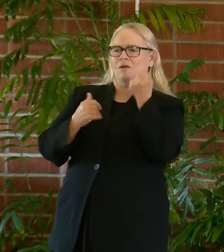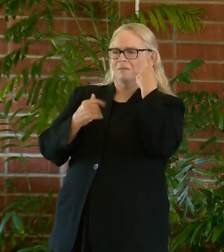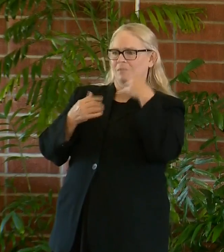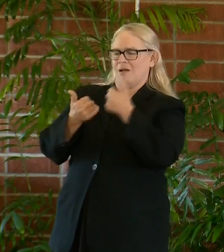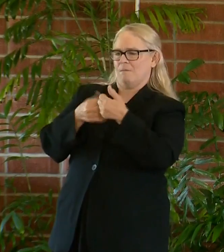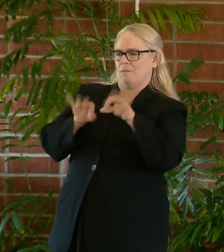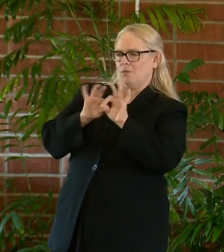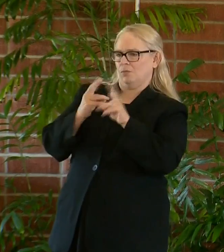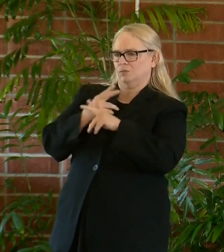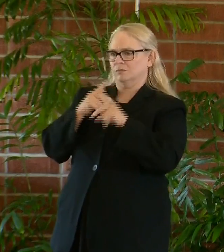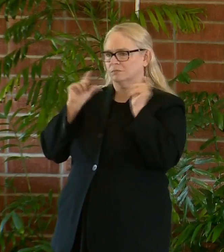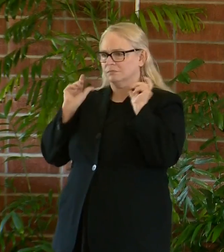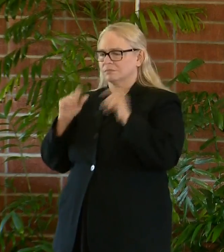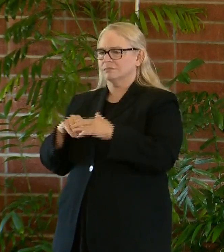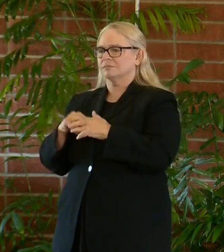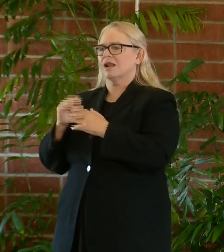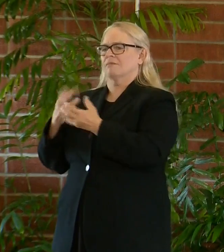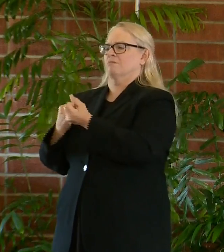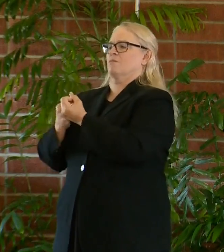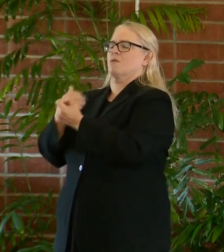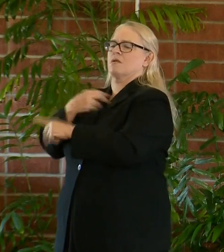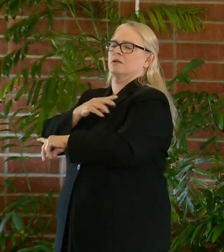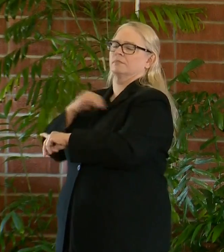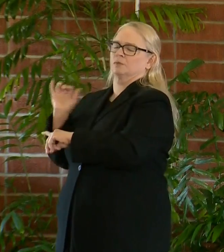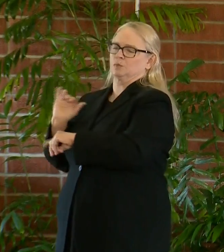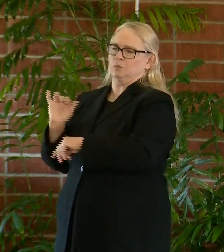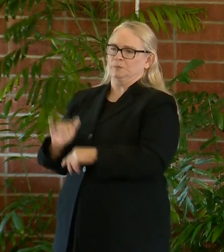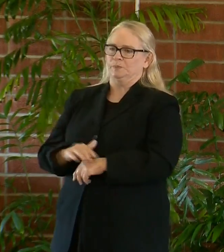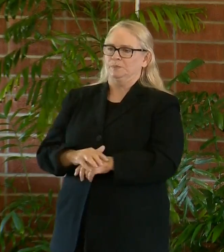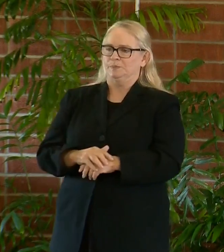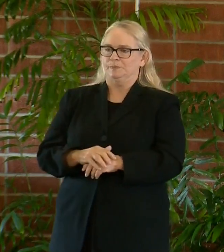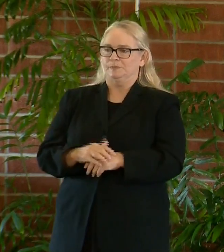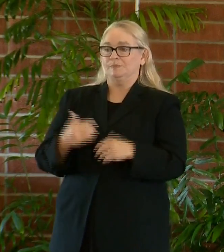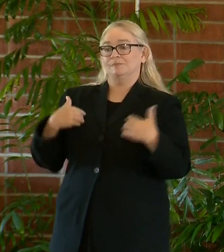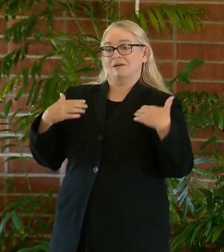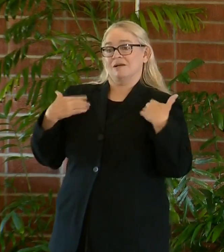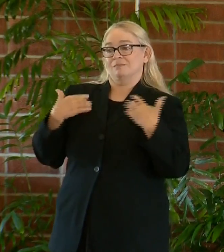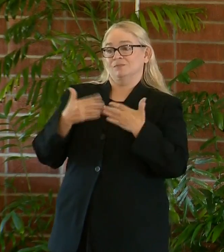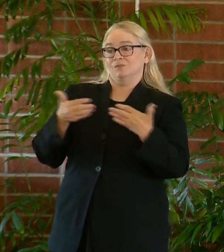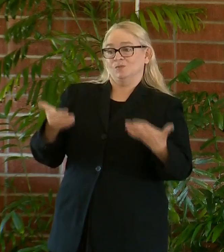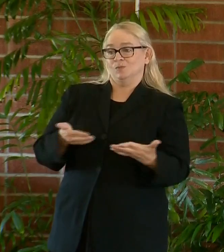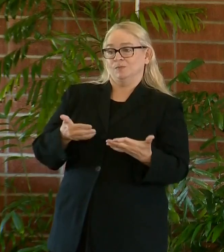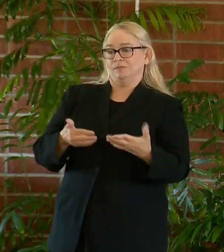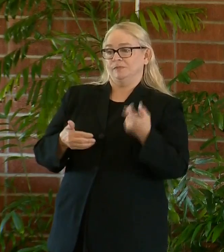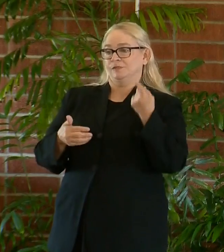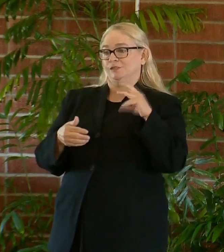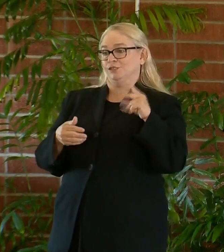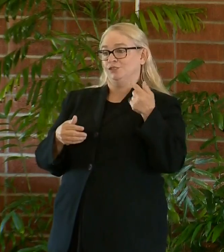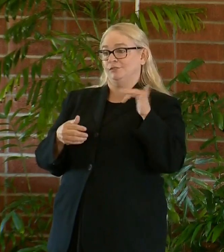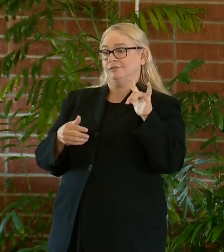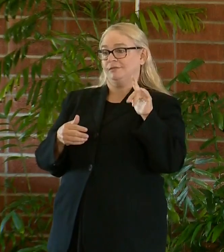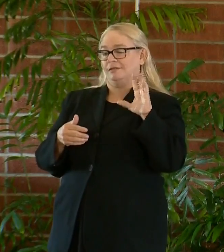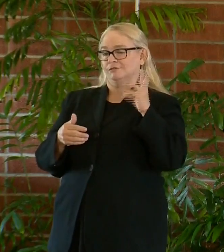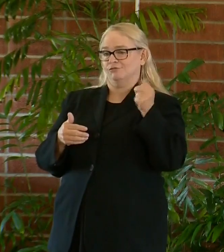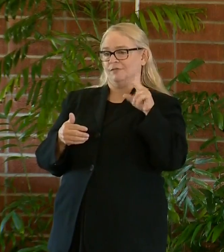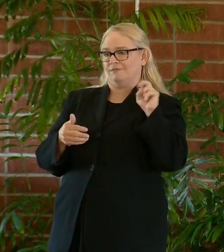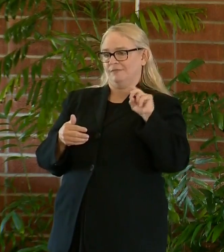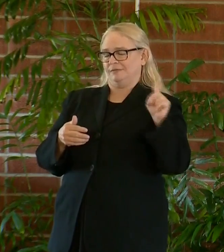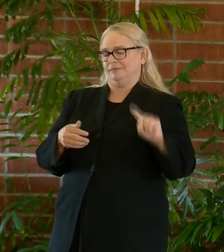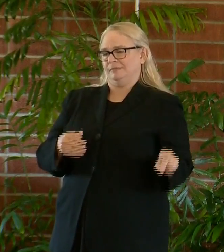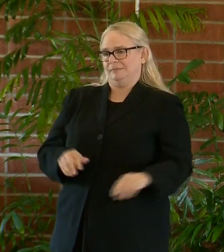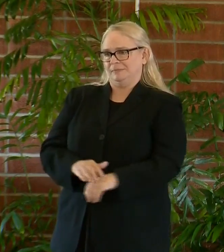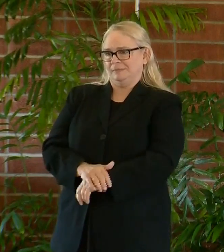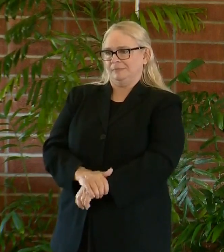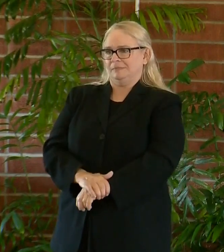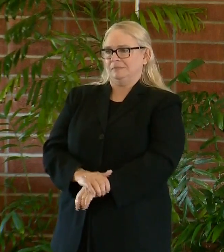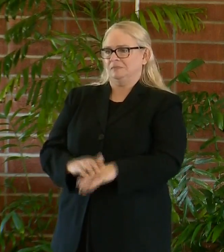So it's with great pleasure that I invite Dr. Gil Chavez to the podium to share a few words, not just about testing and the testing task